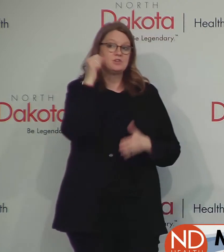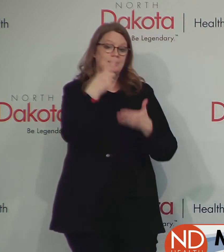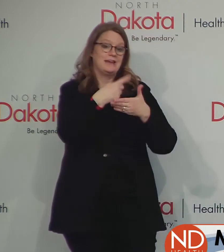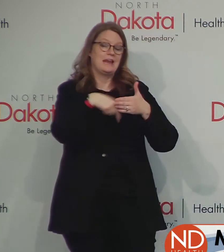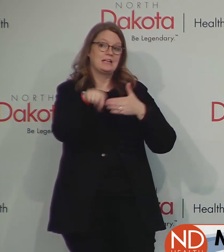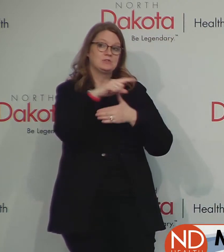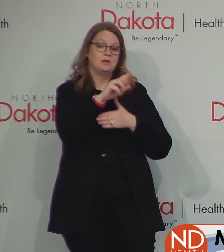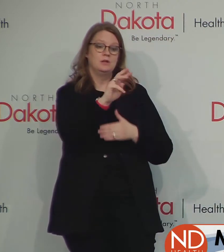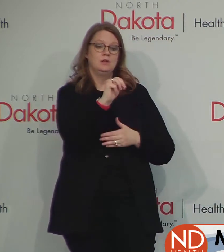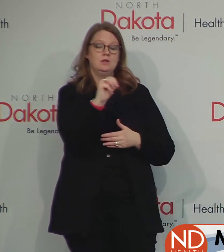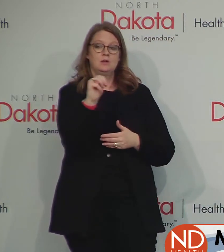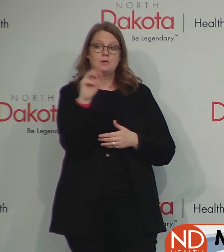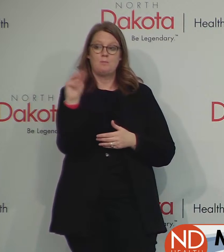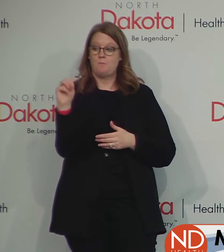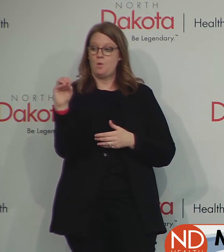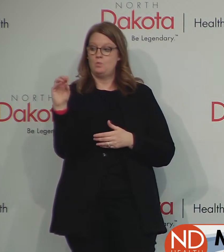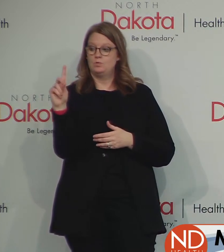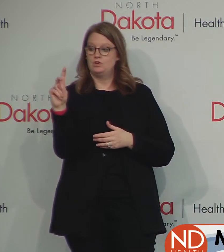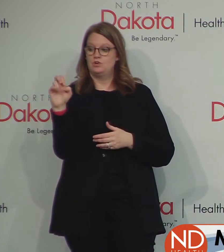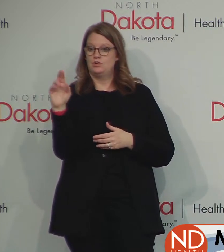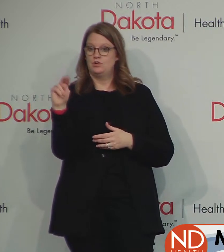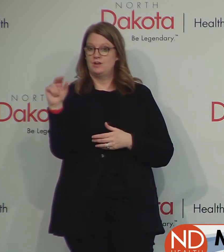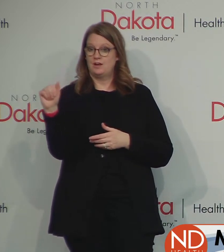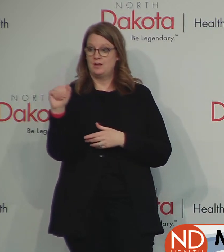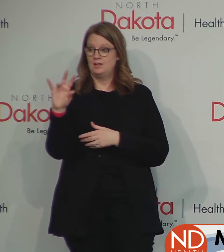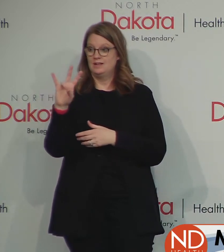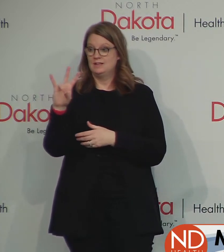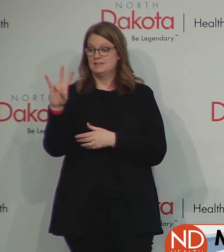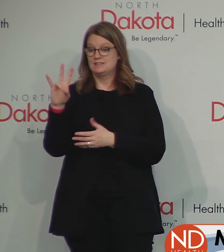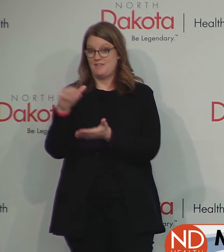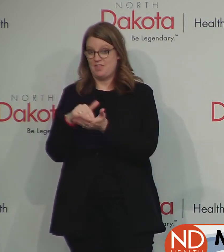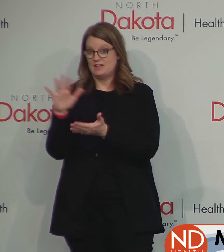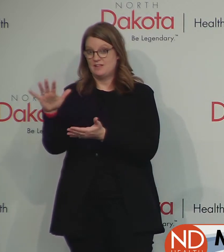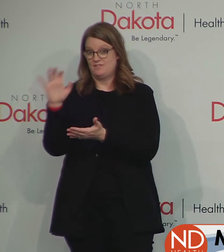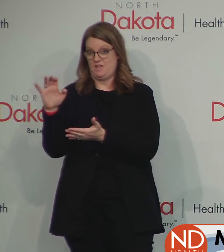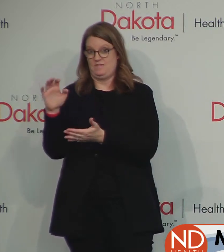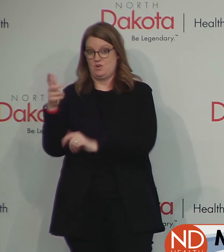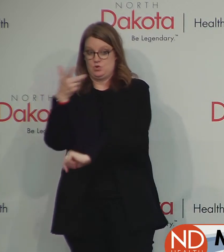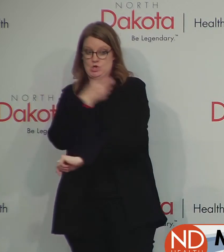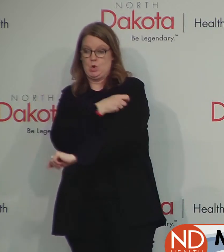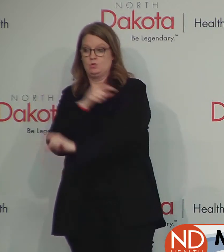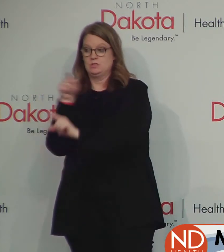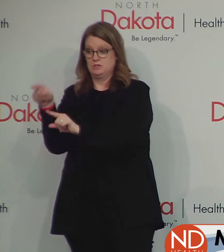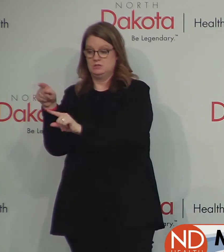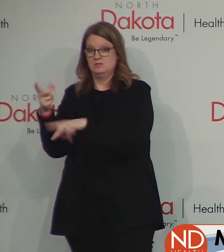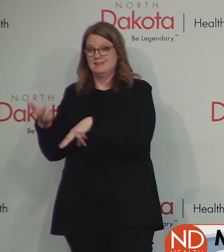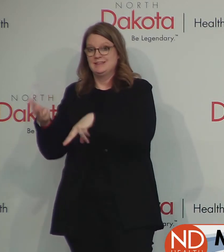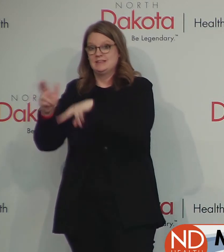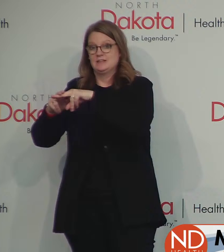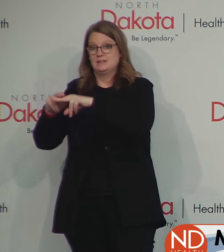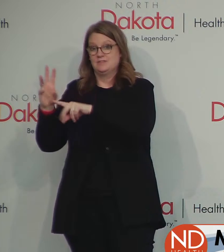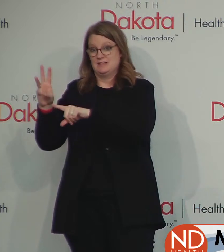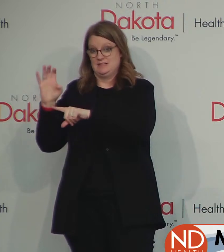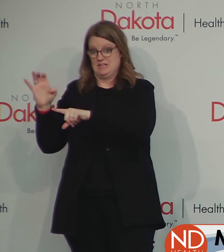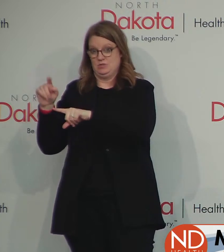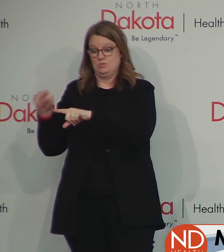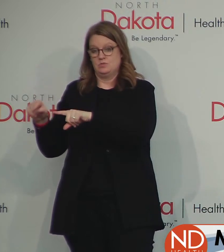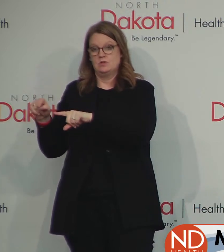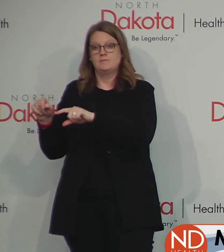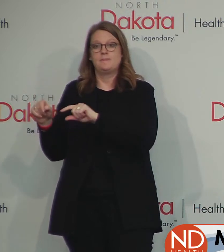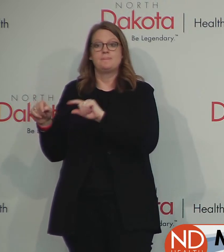week, our Moderna allocation will be increasing to 7,500 doses, so an increase of 600